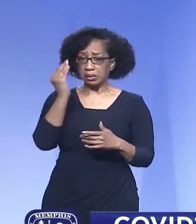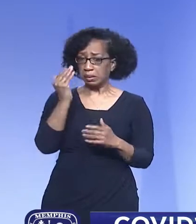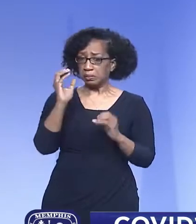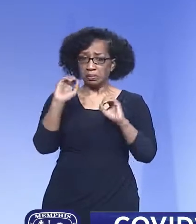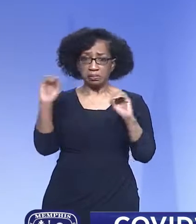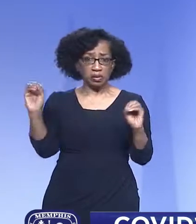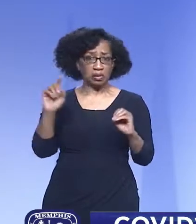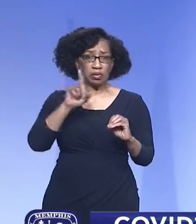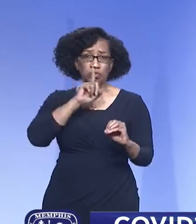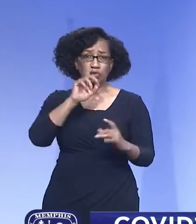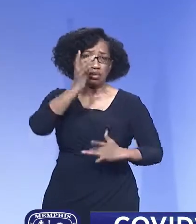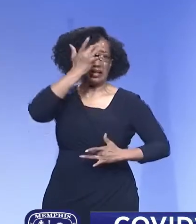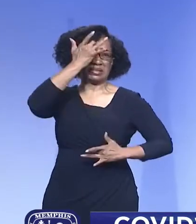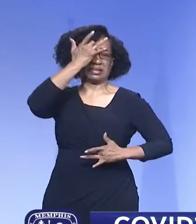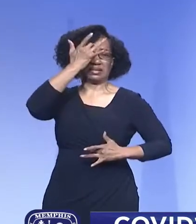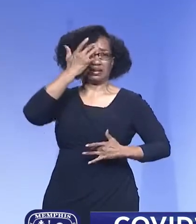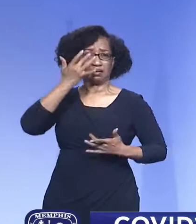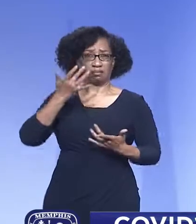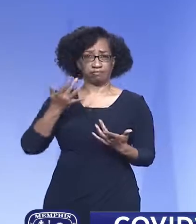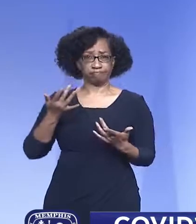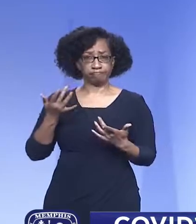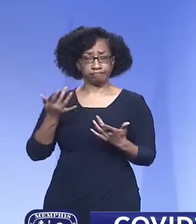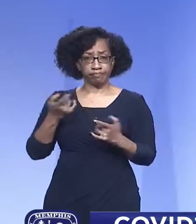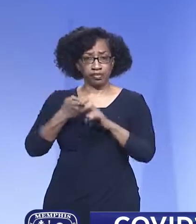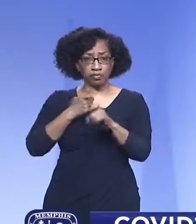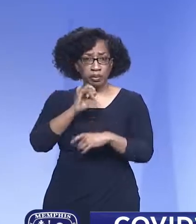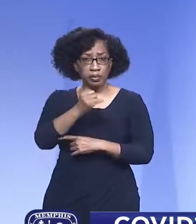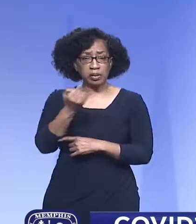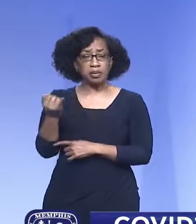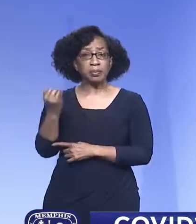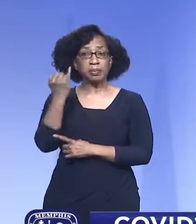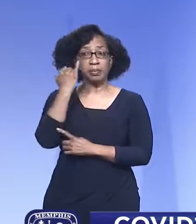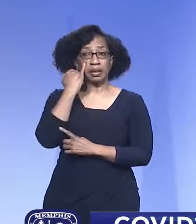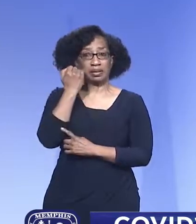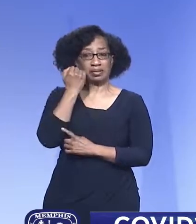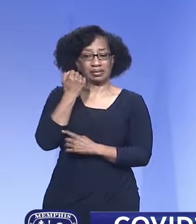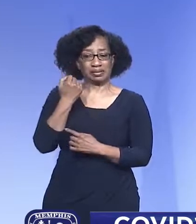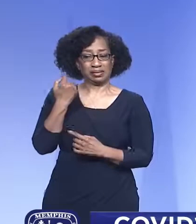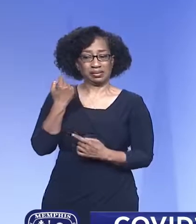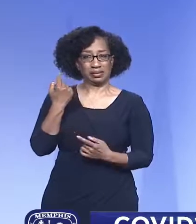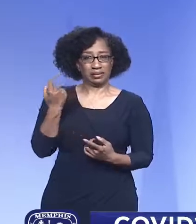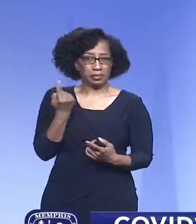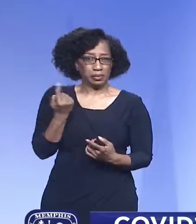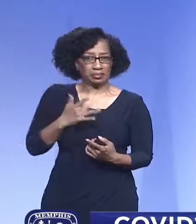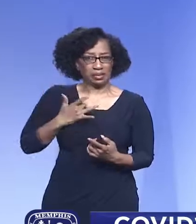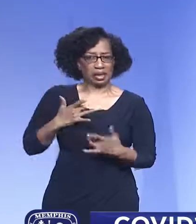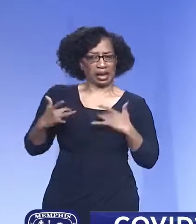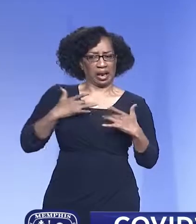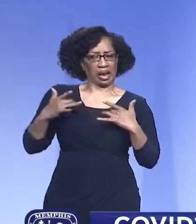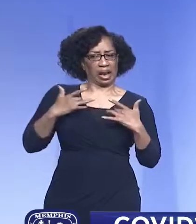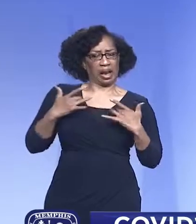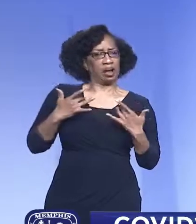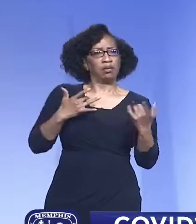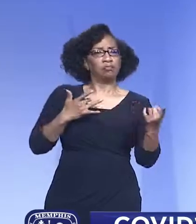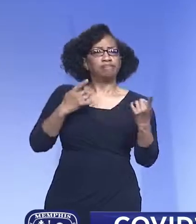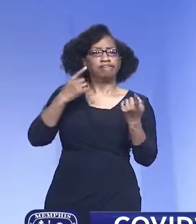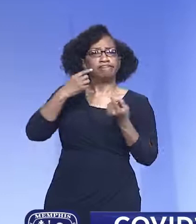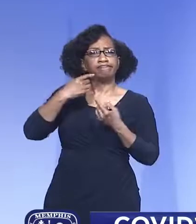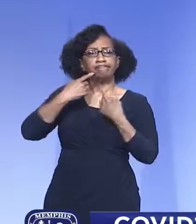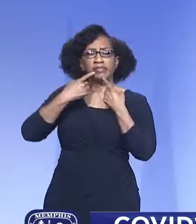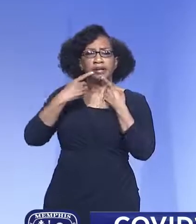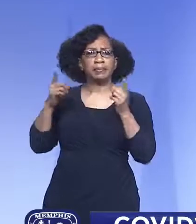locally, but for anyone who might have concerns today, what would be your message to the public? And I have a follow-up. Okay. I